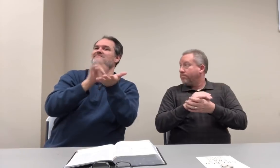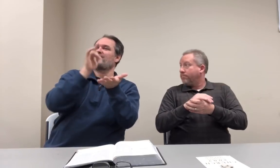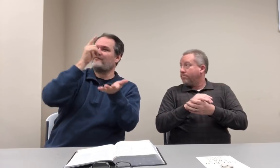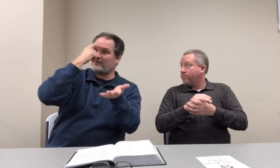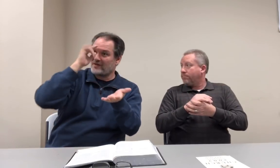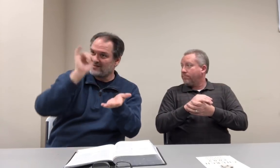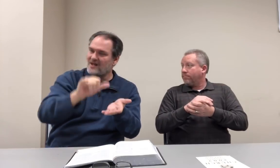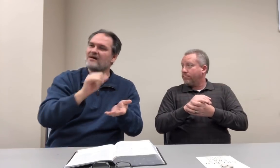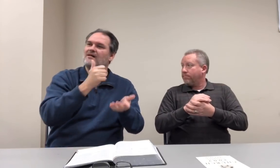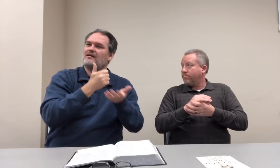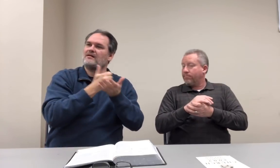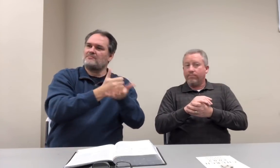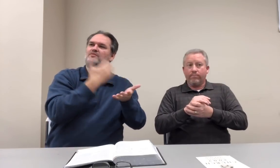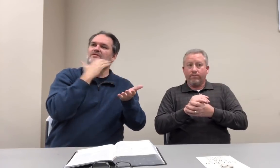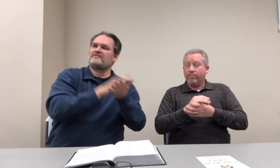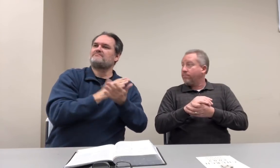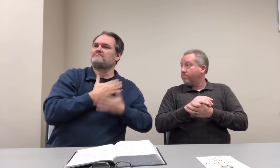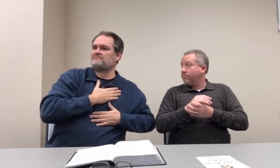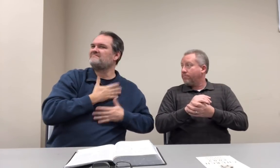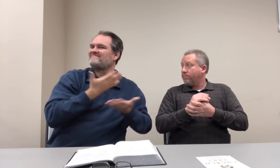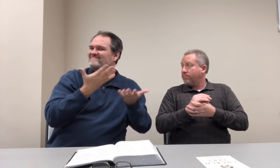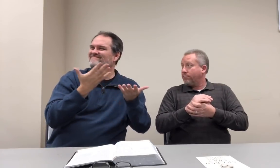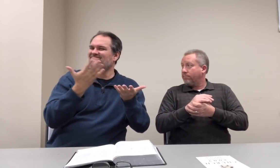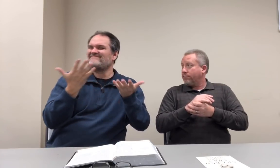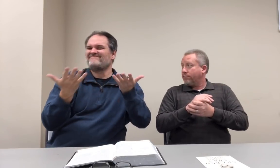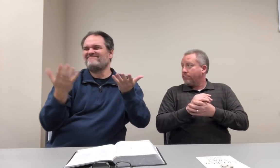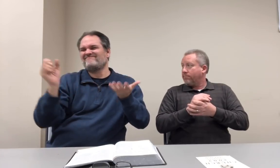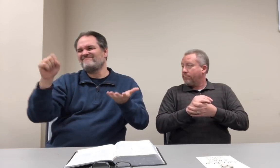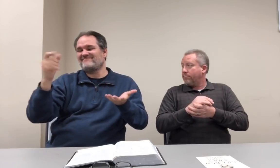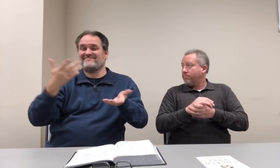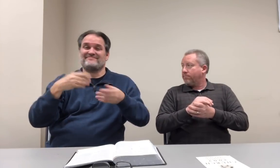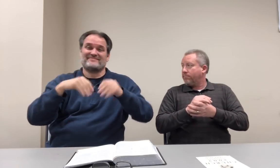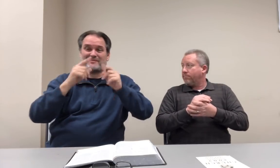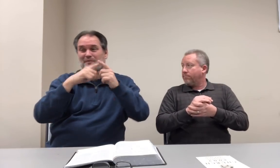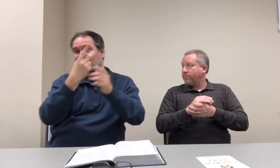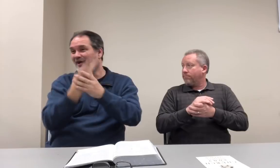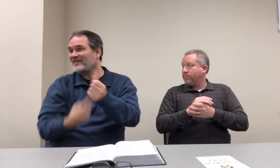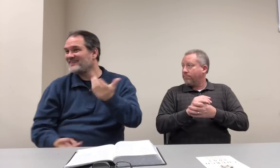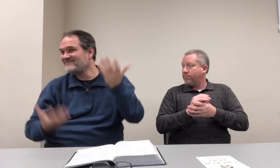This is terrible news for those who are unwavering in their wickedness and unbelief.